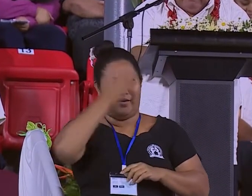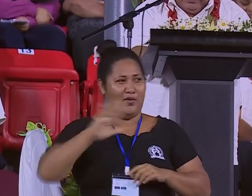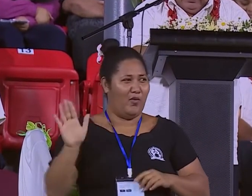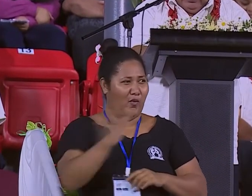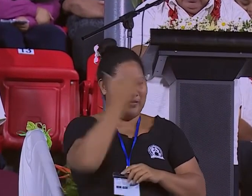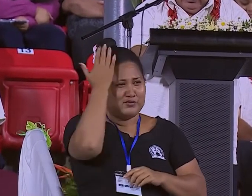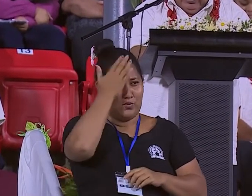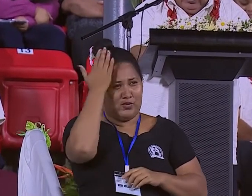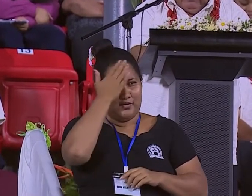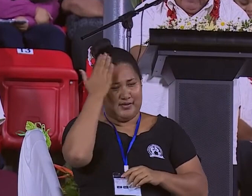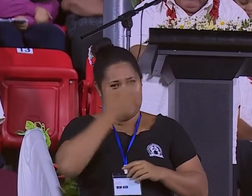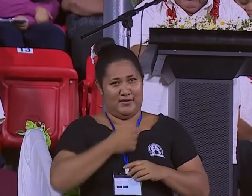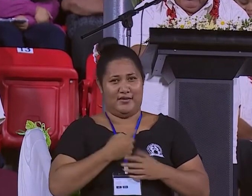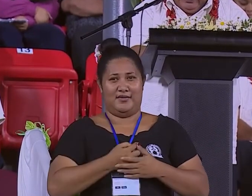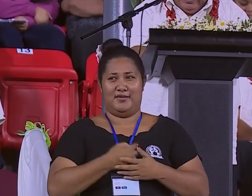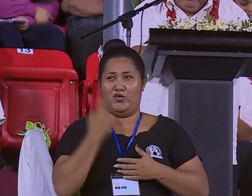umalava o lo